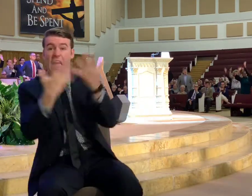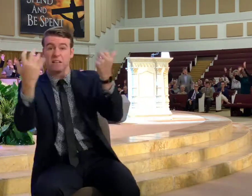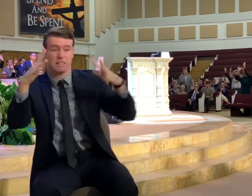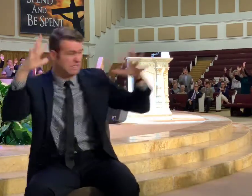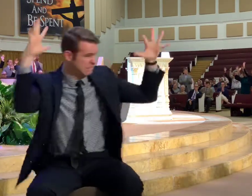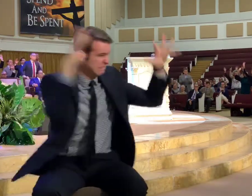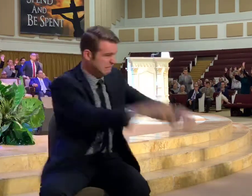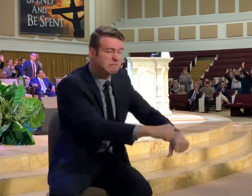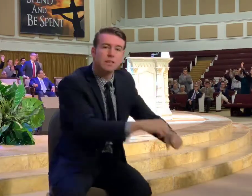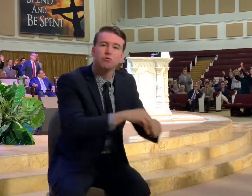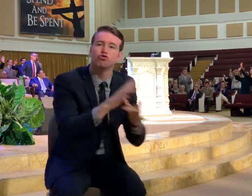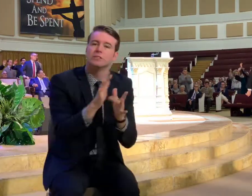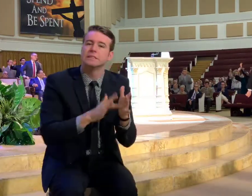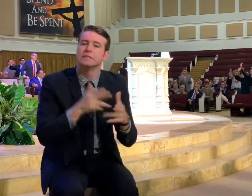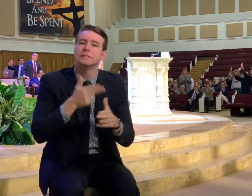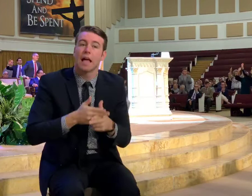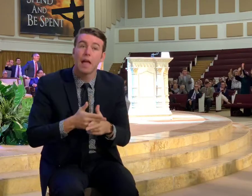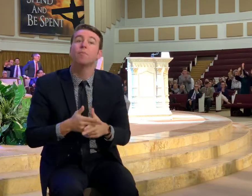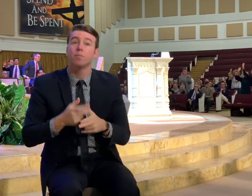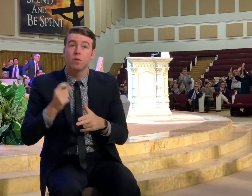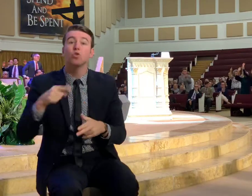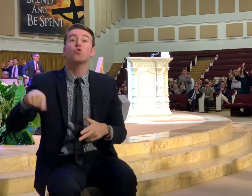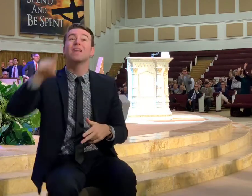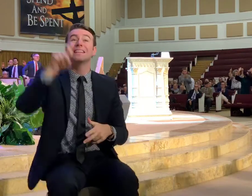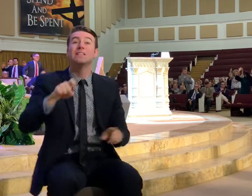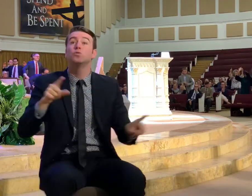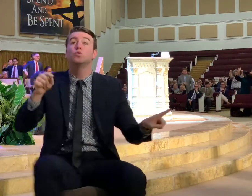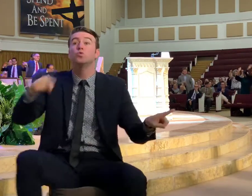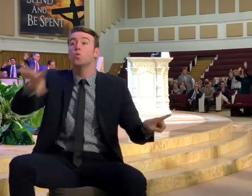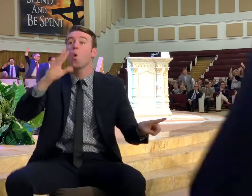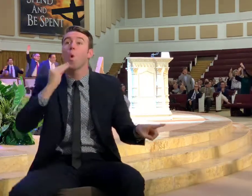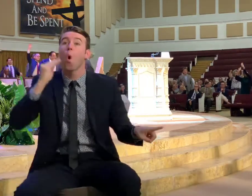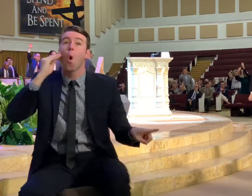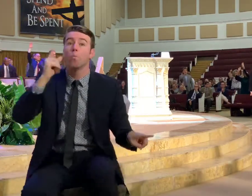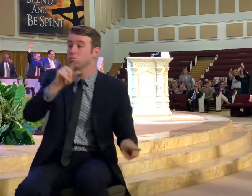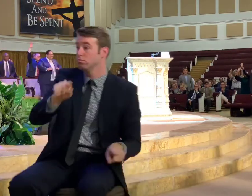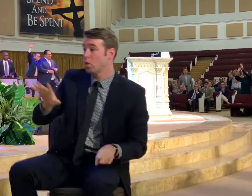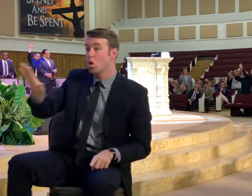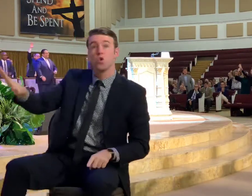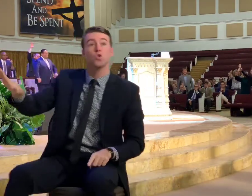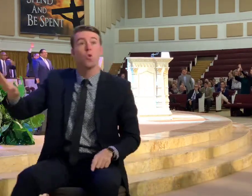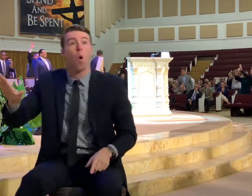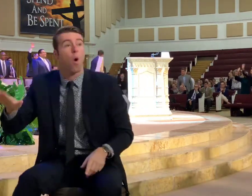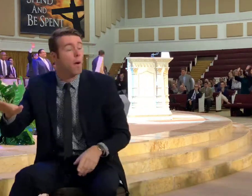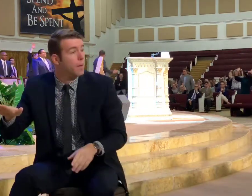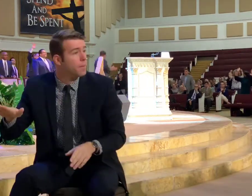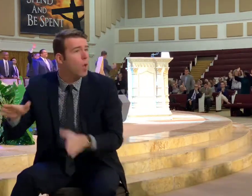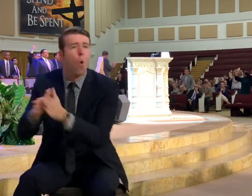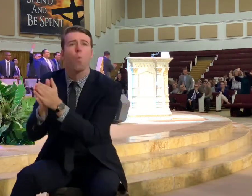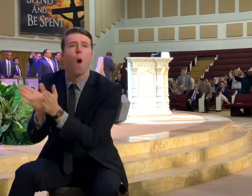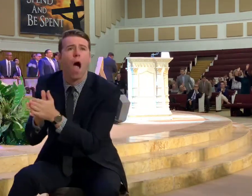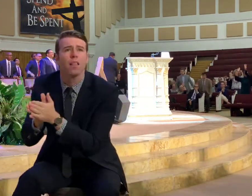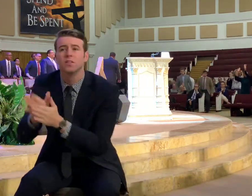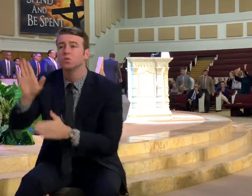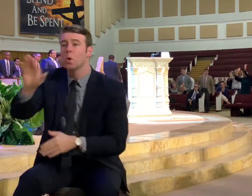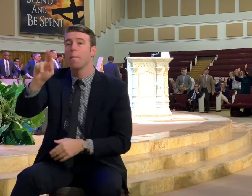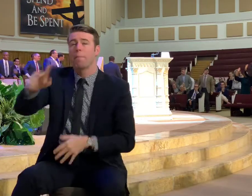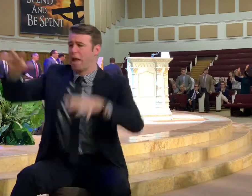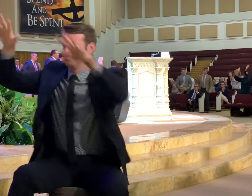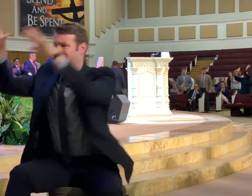Jesus' name. There's some folks, you need to go home and lay hands on your wallet. Lay hands on your bank